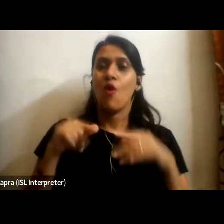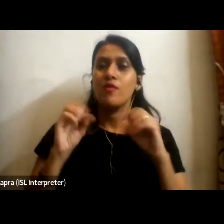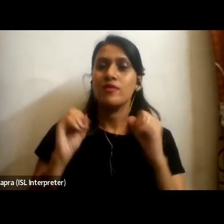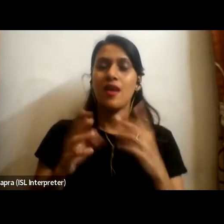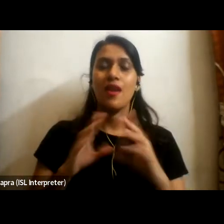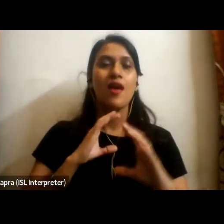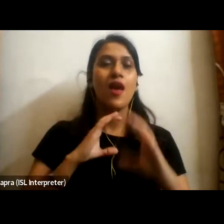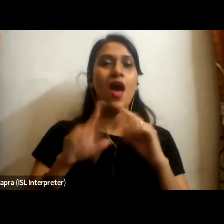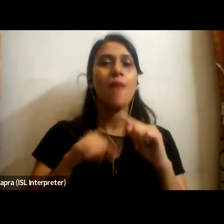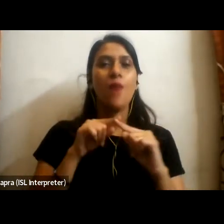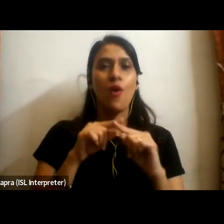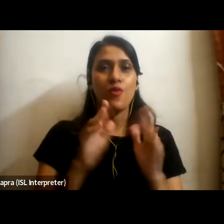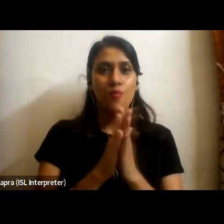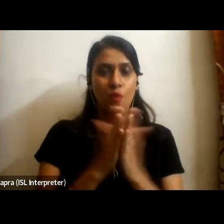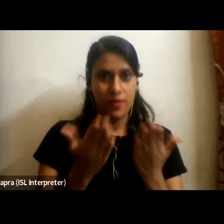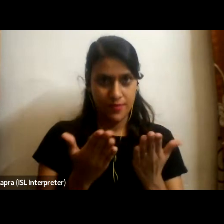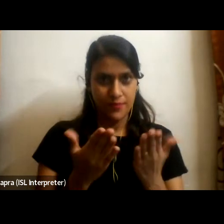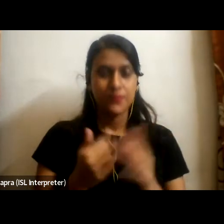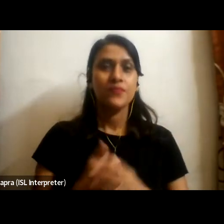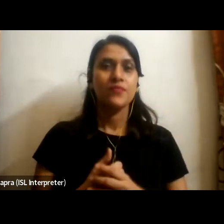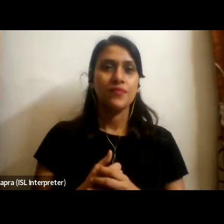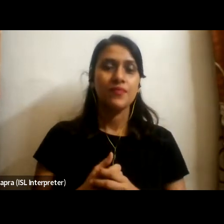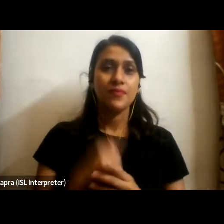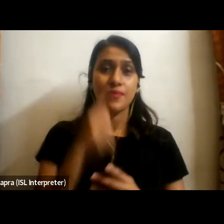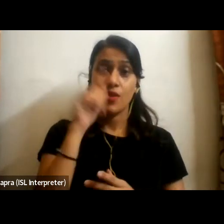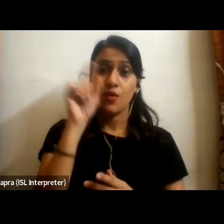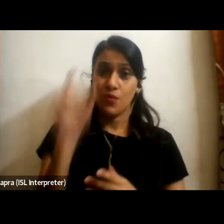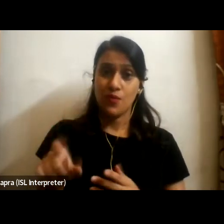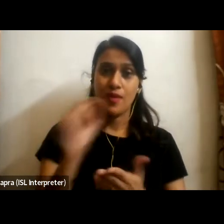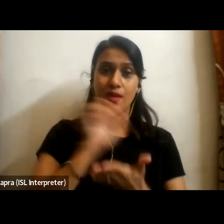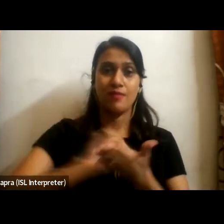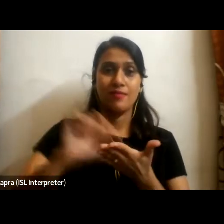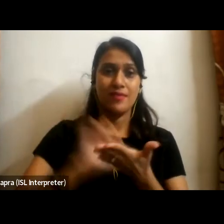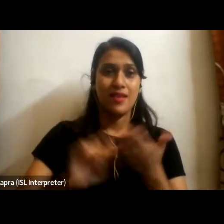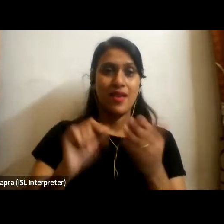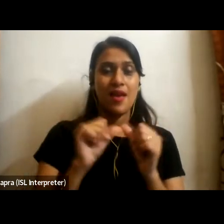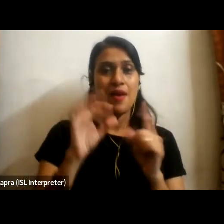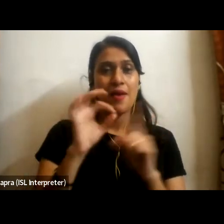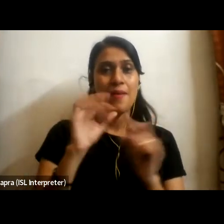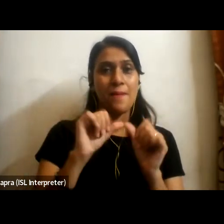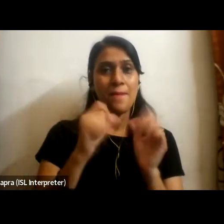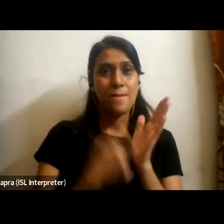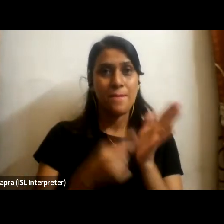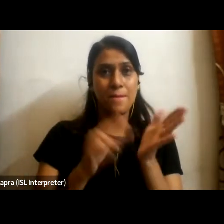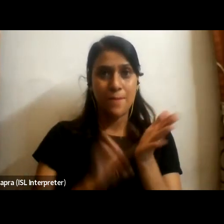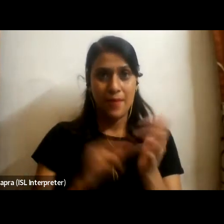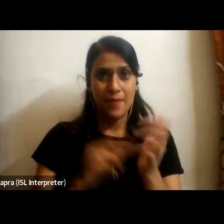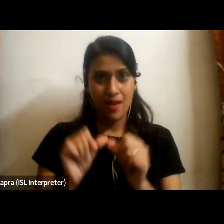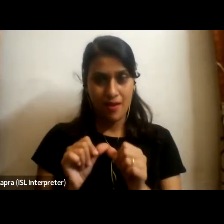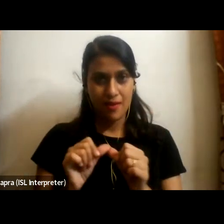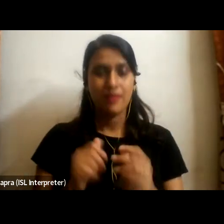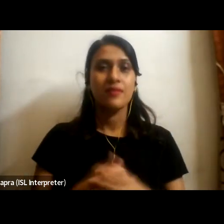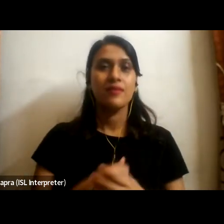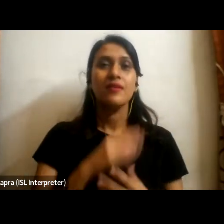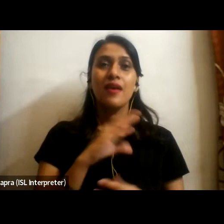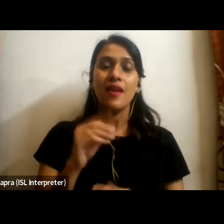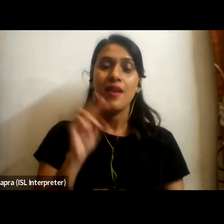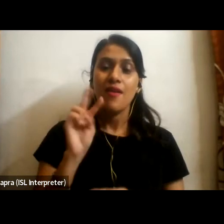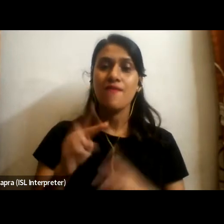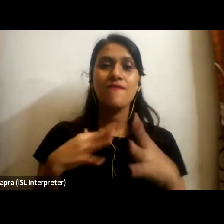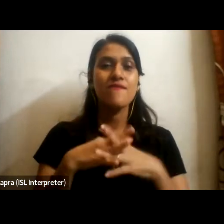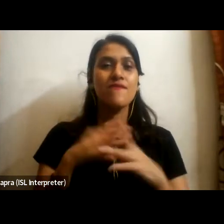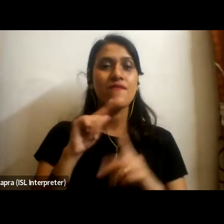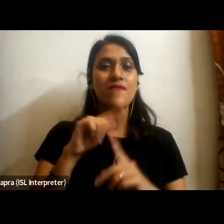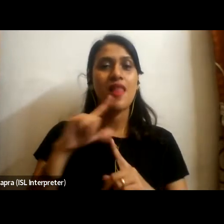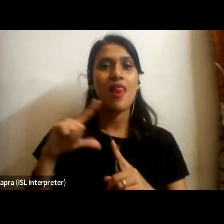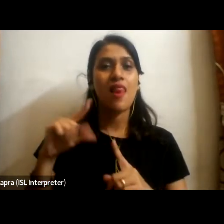is co-authored by Aparna and Professor Seetal Kalantri and William H.J. Hubbard.